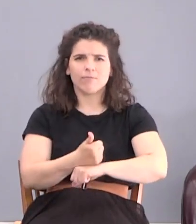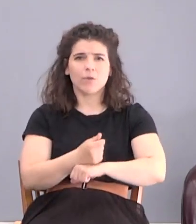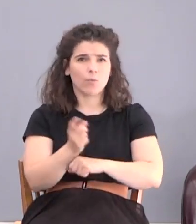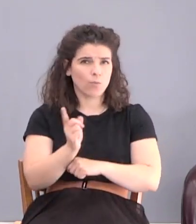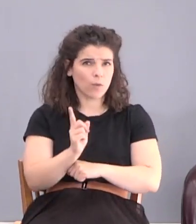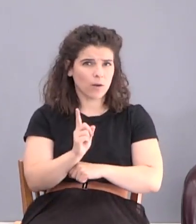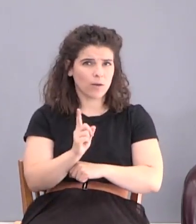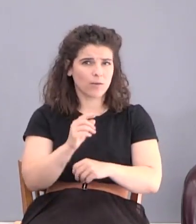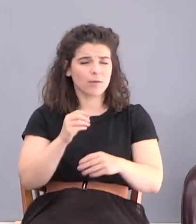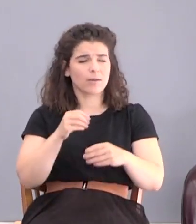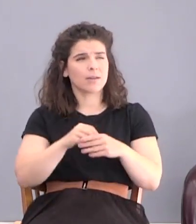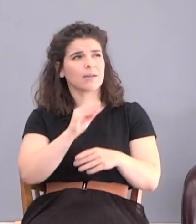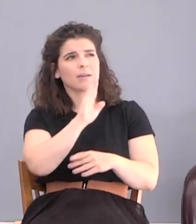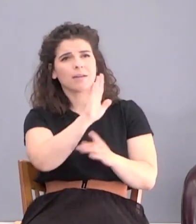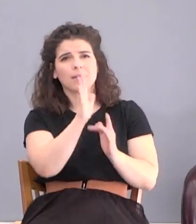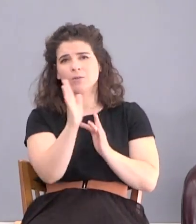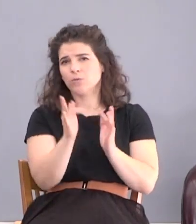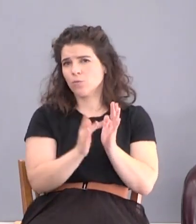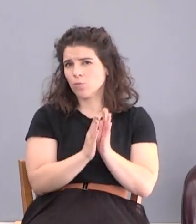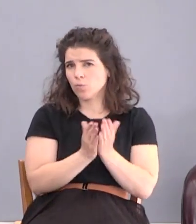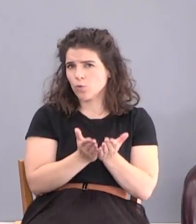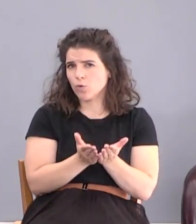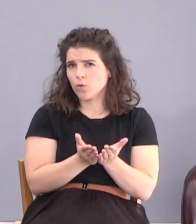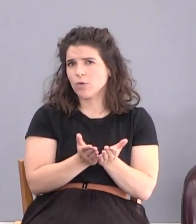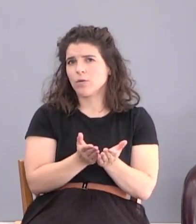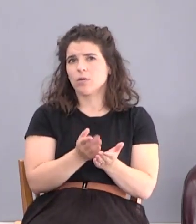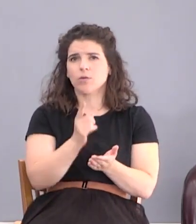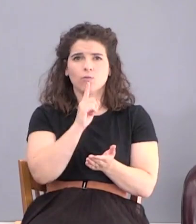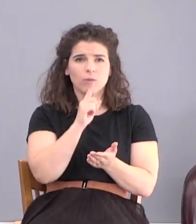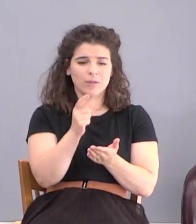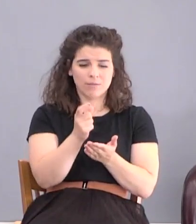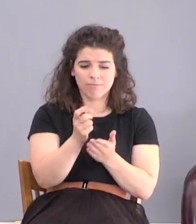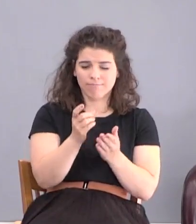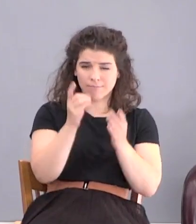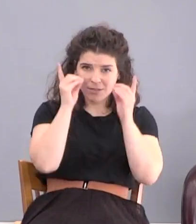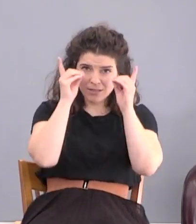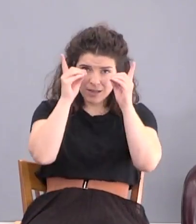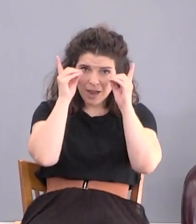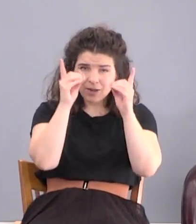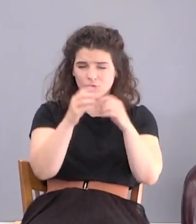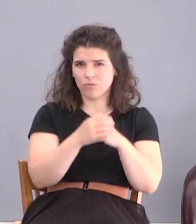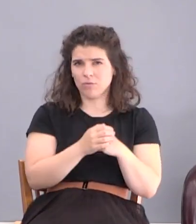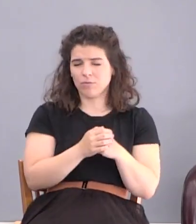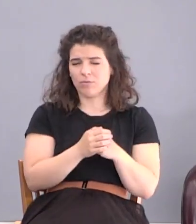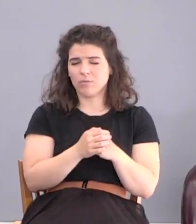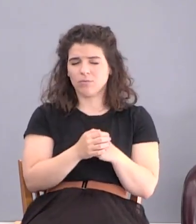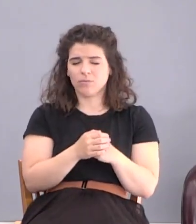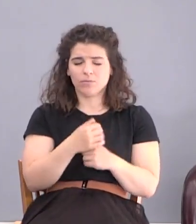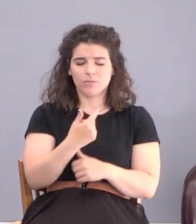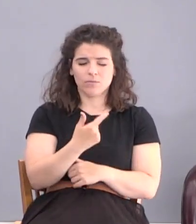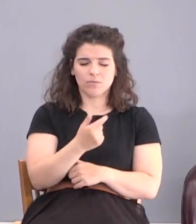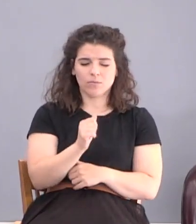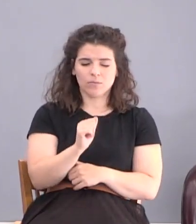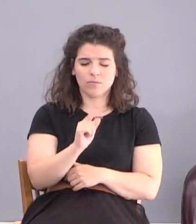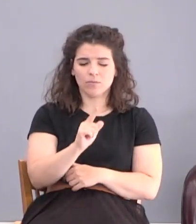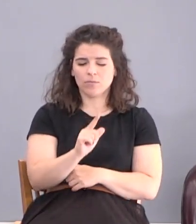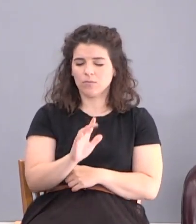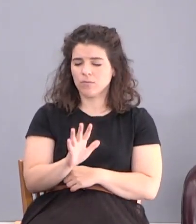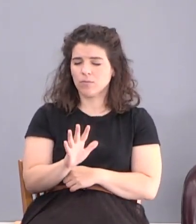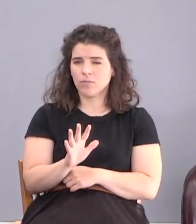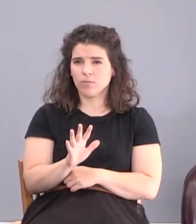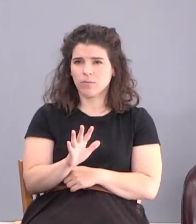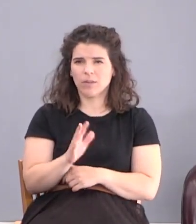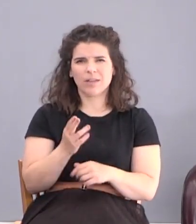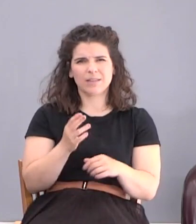his word, in the doctrine. So then in Galatians chapter 5, he uses similar terminology here. Look at